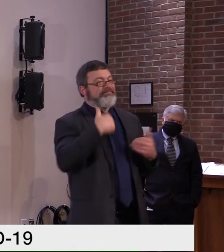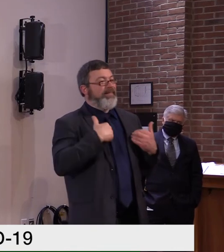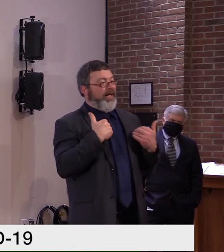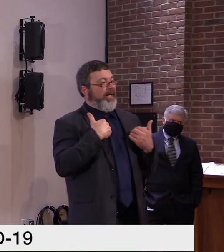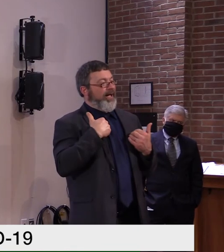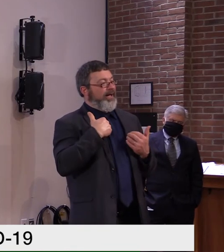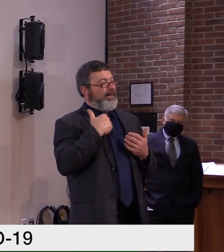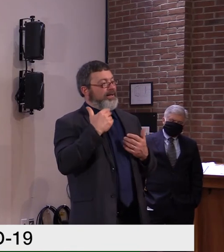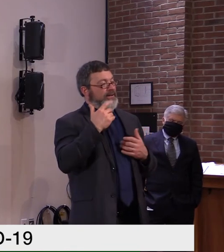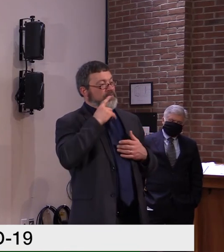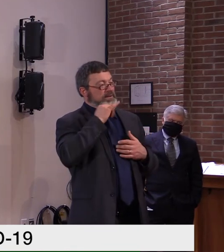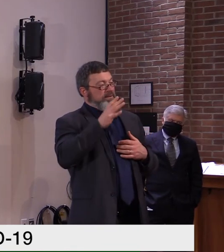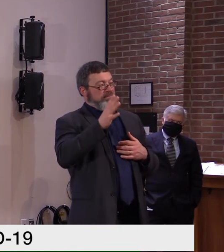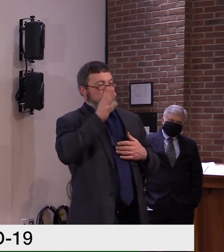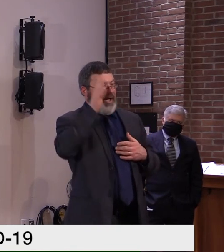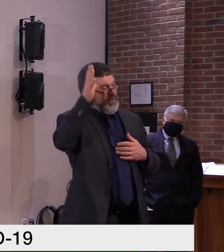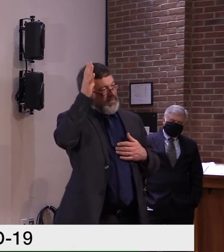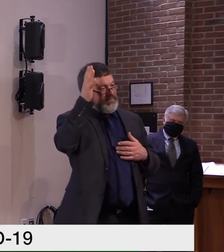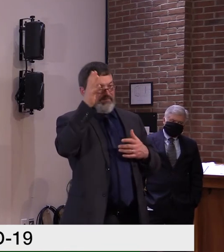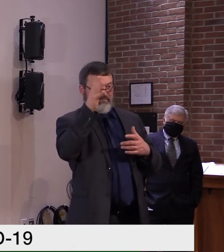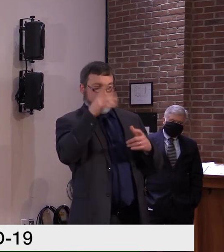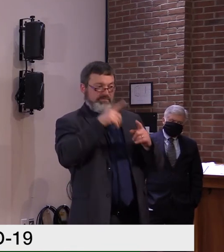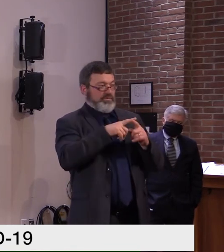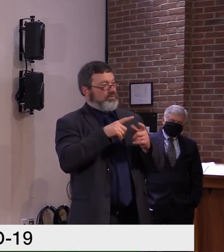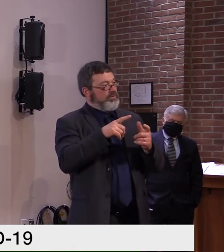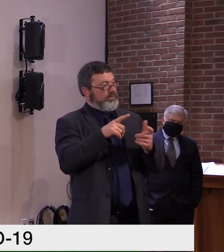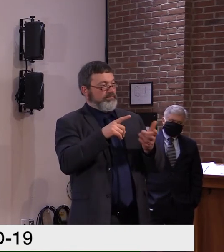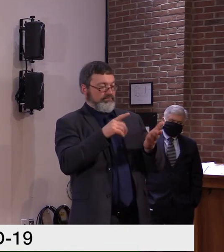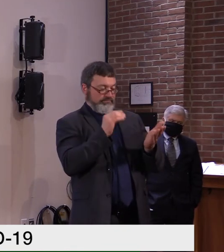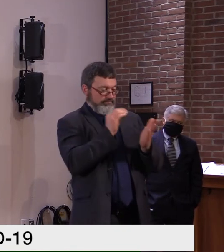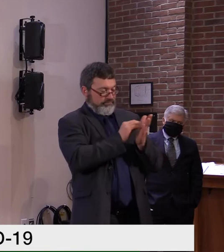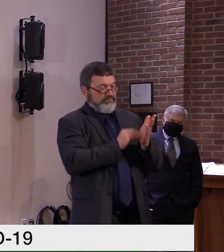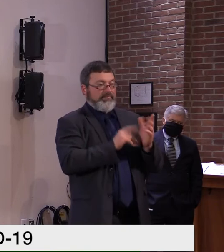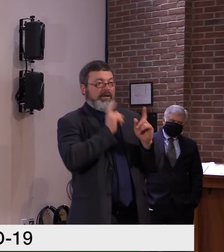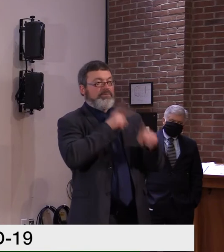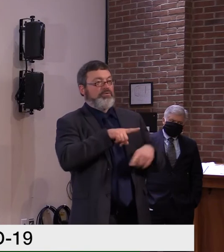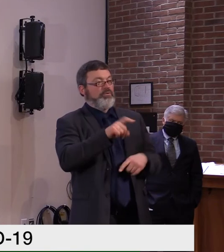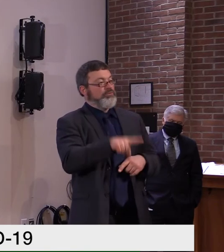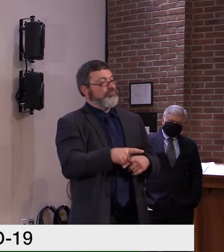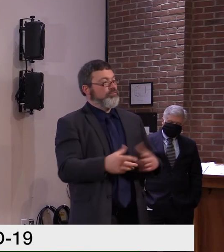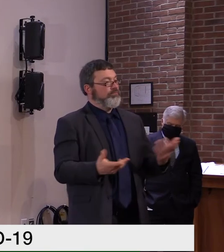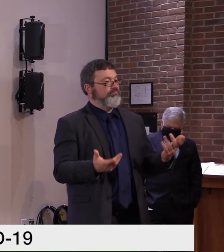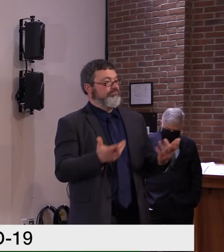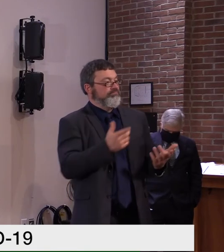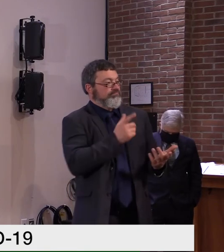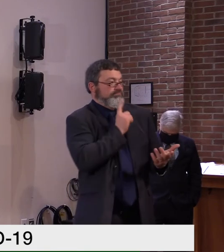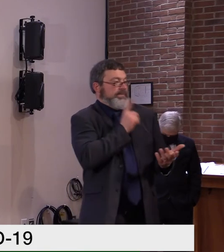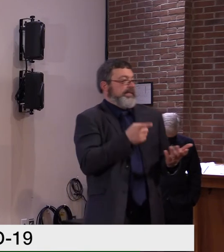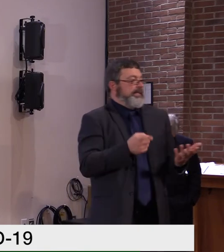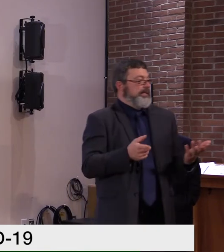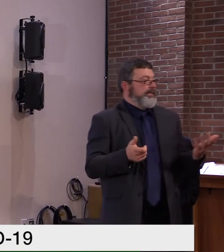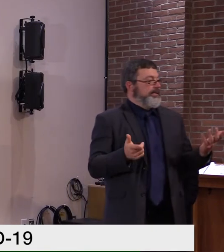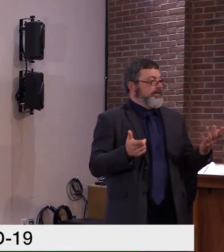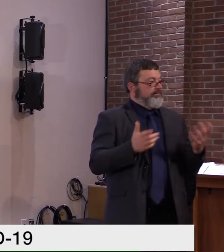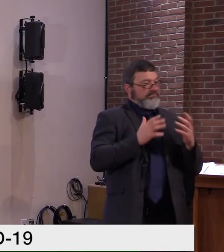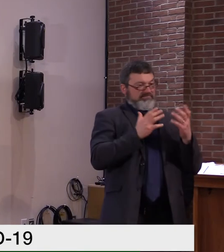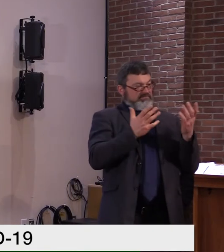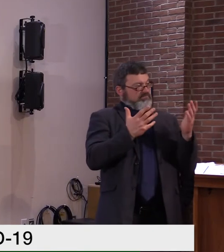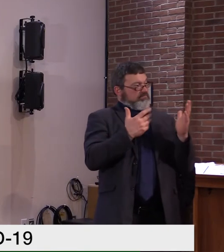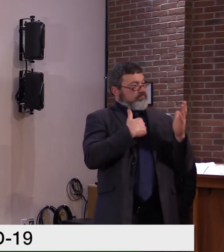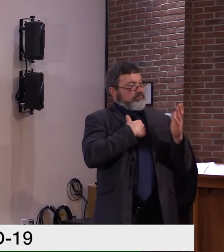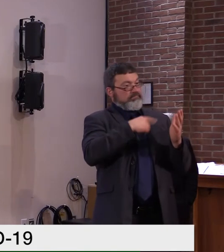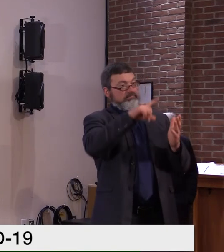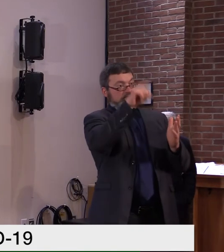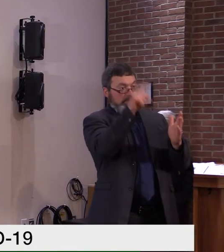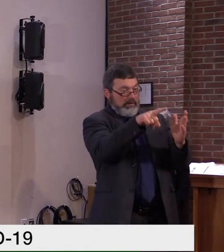so I wouldn't necessarily agree it's outsourcing per se. It's actually how it's designed to do. That's the design and how